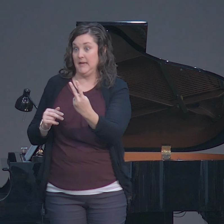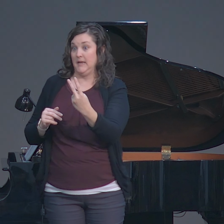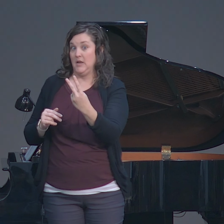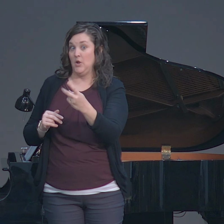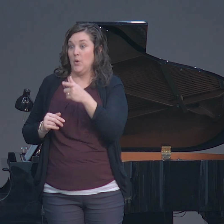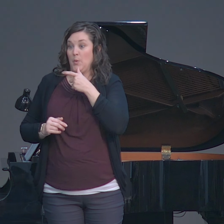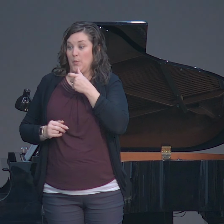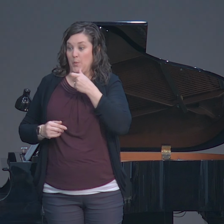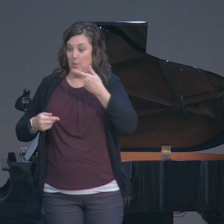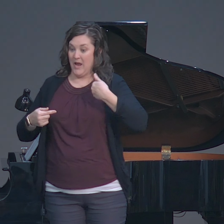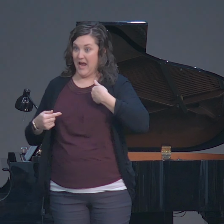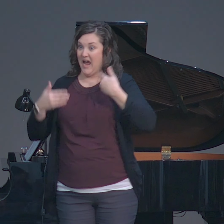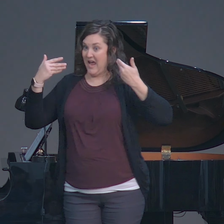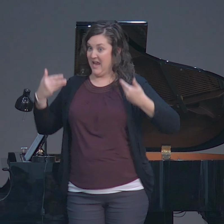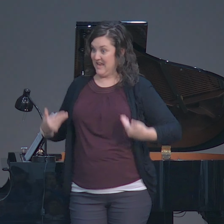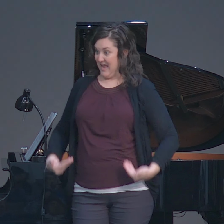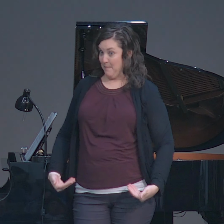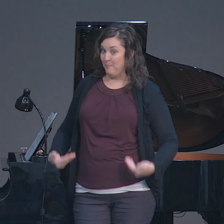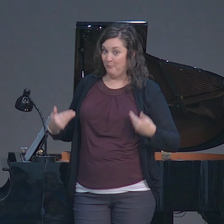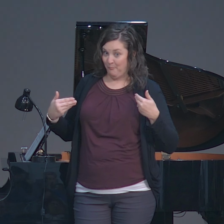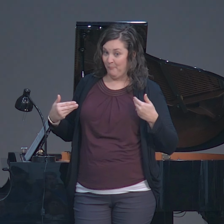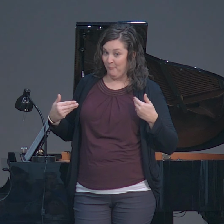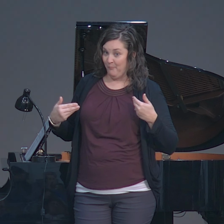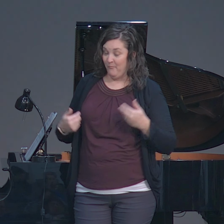who I am.